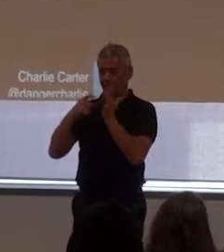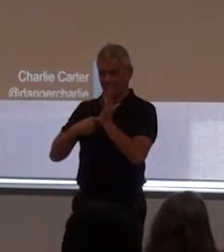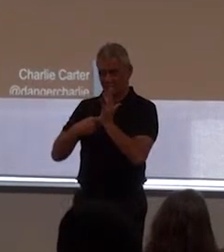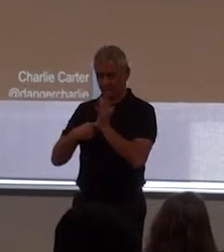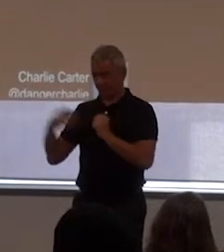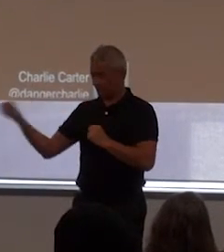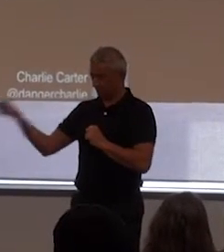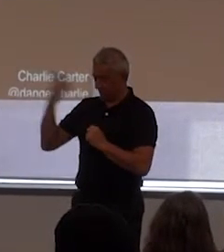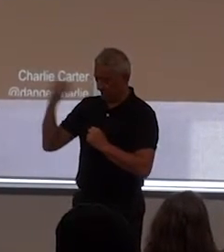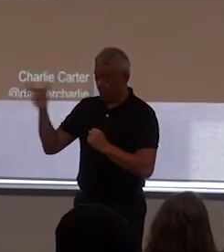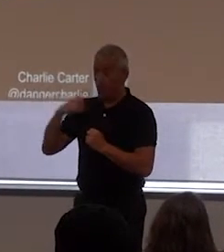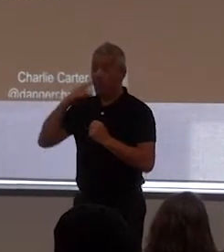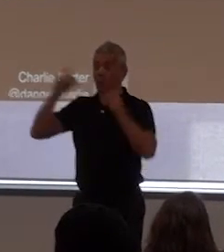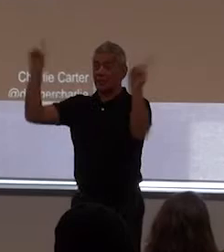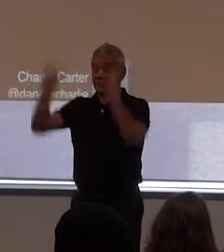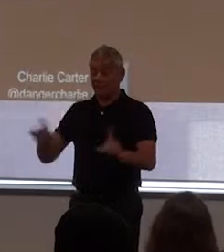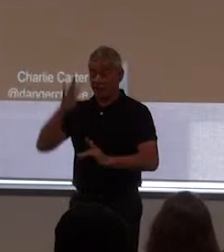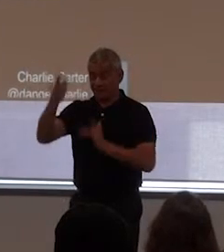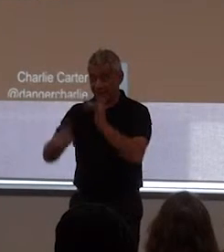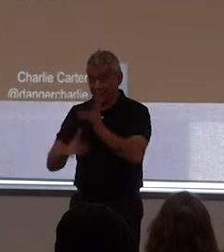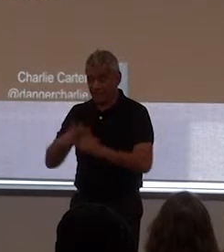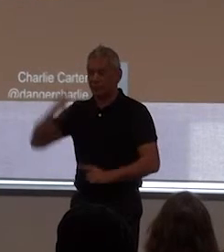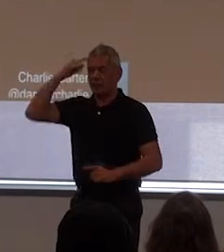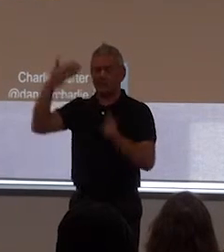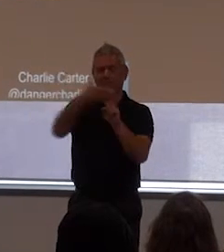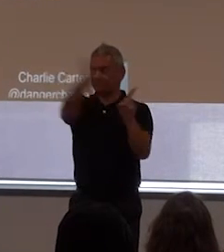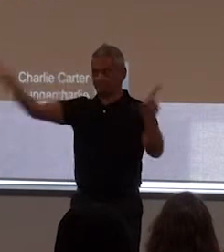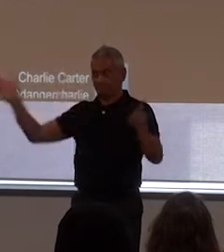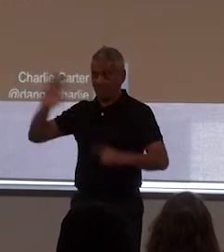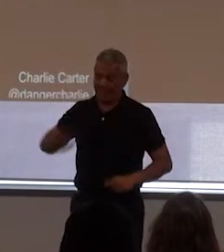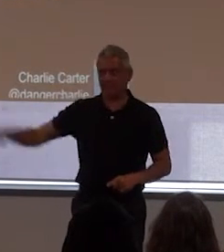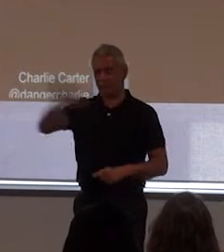with the needs of everyone, of the audience in mind.